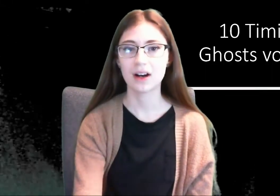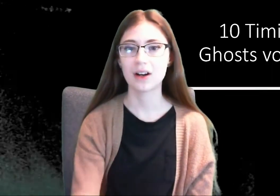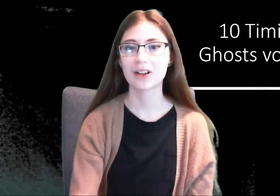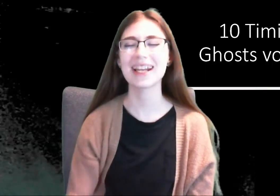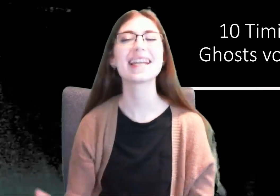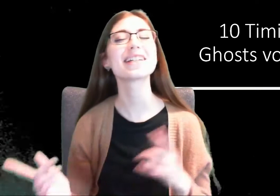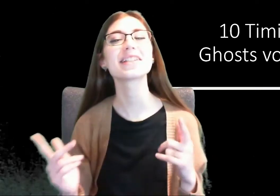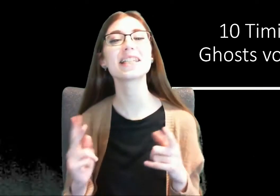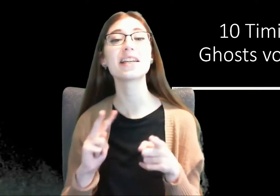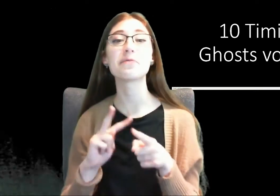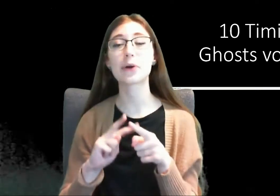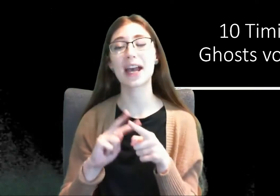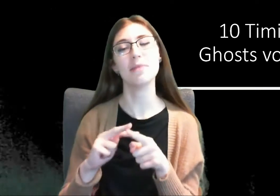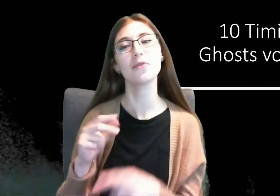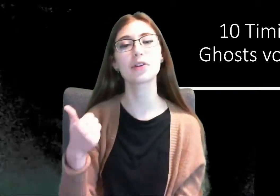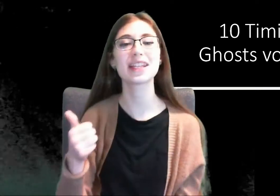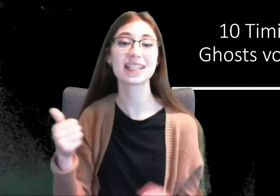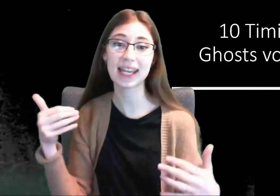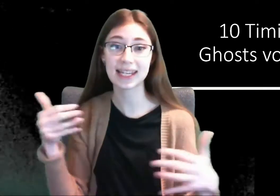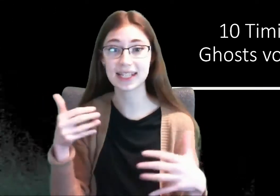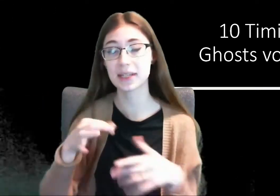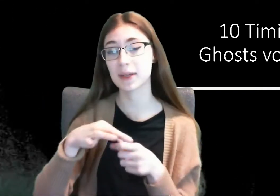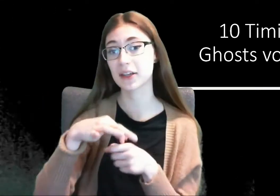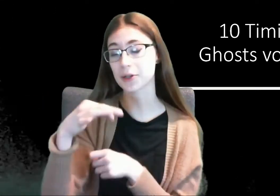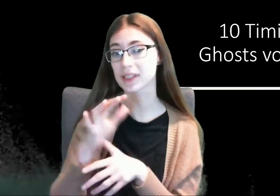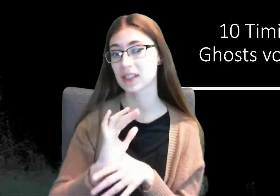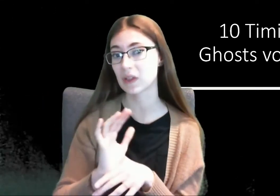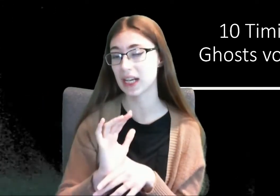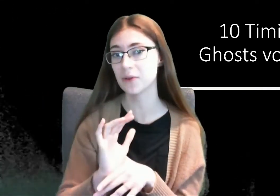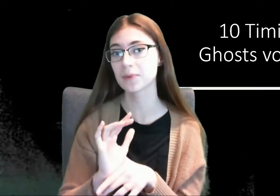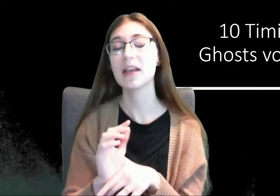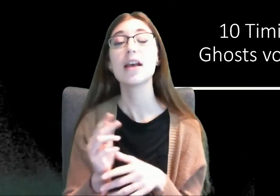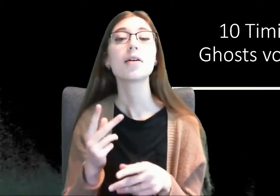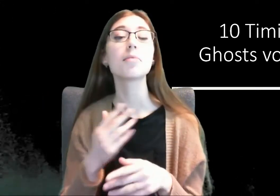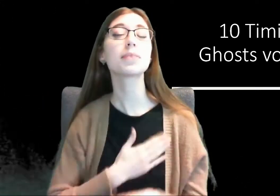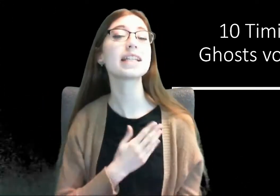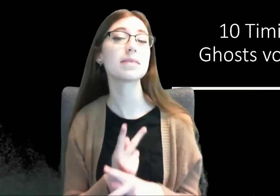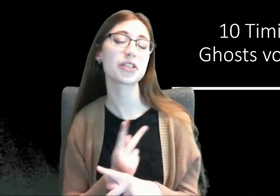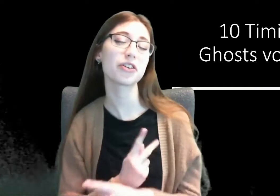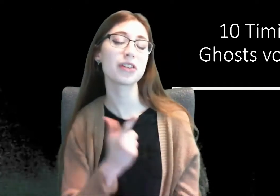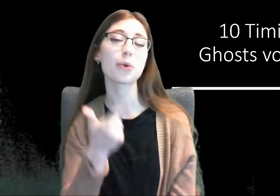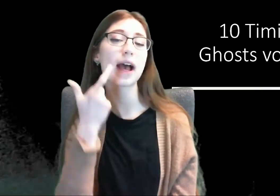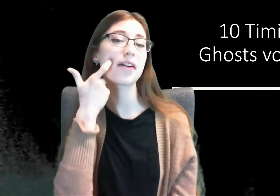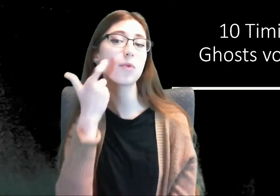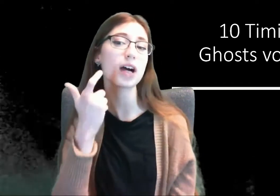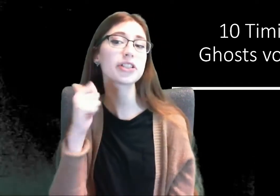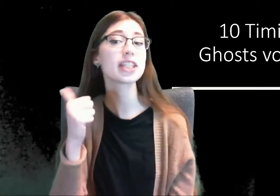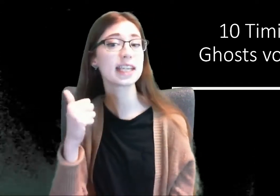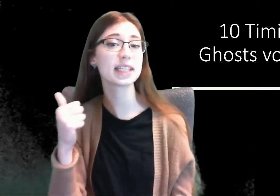All right, here's the vocab for the 10 Timid Ghosts video. Please make sure that you have watched the 10 Timid